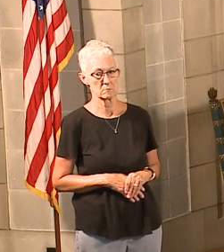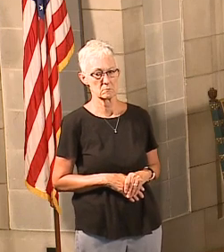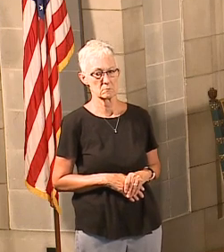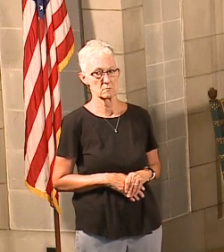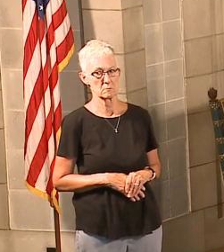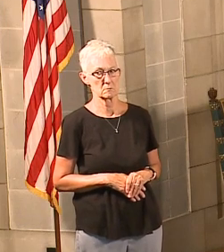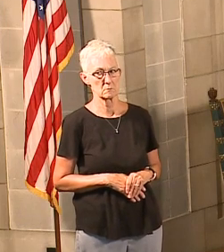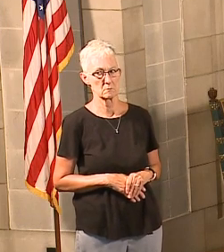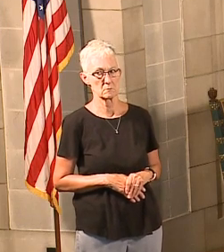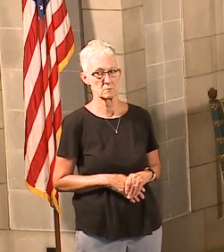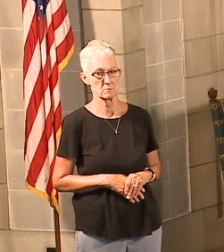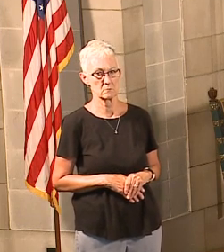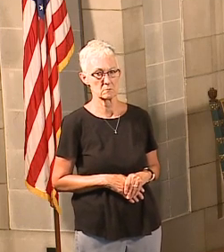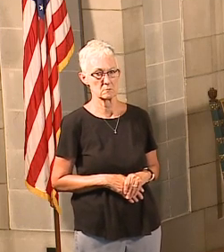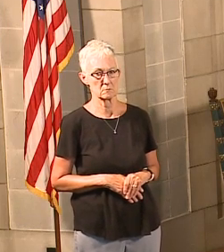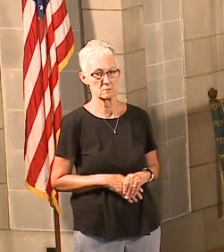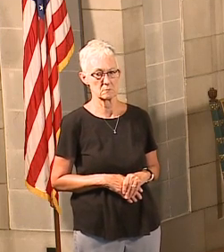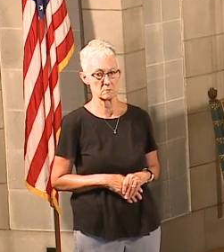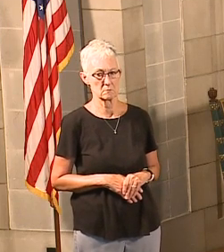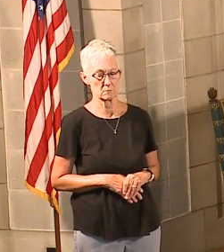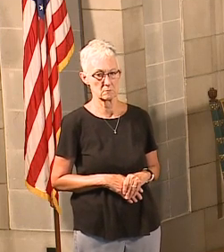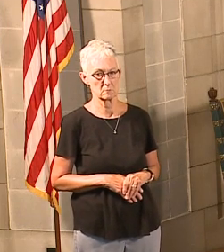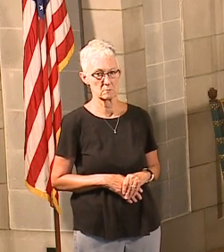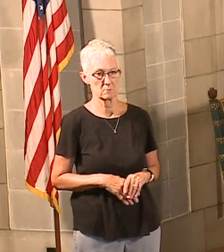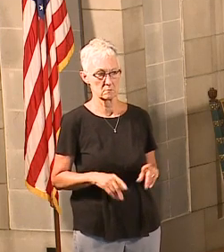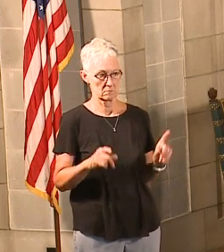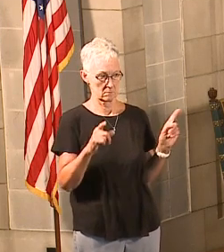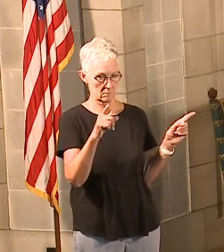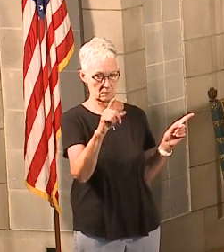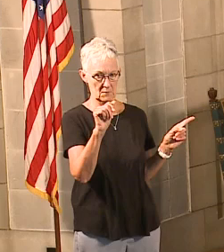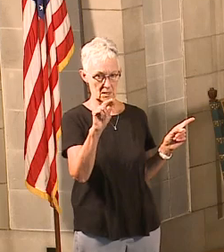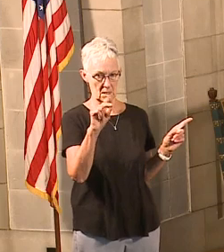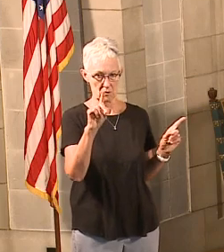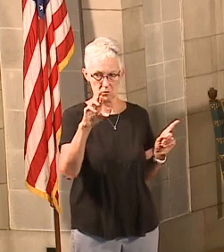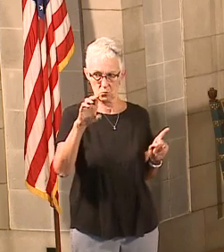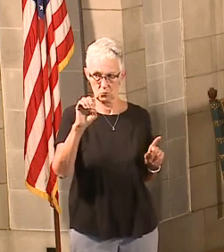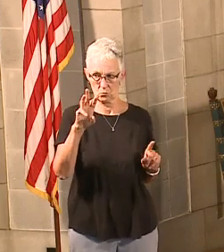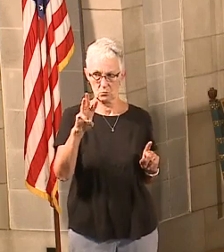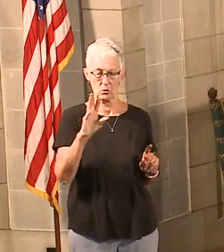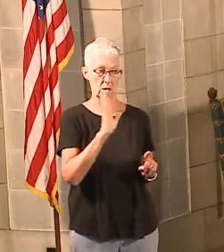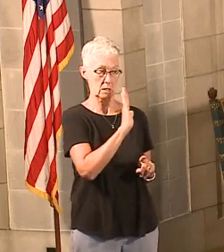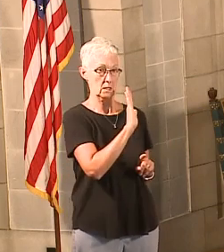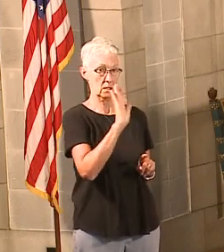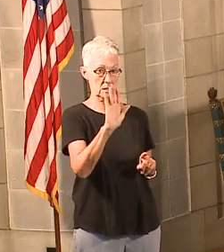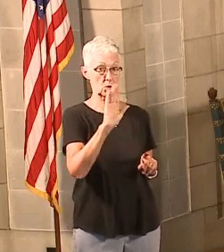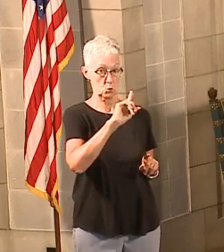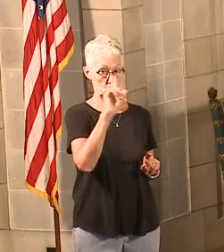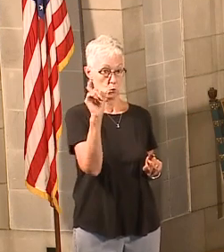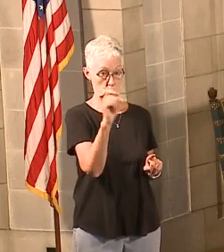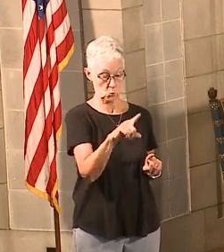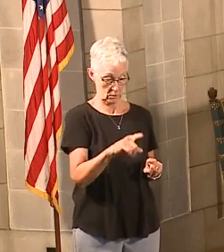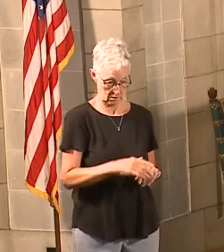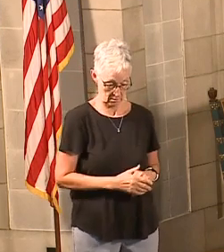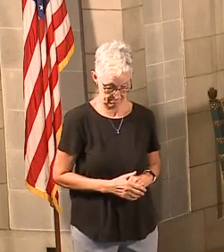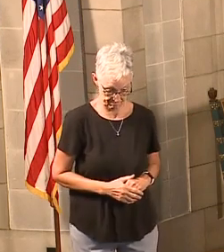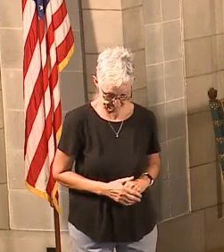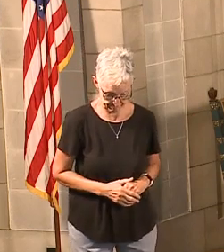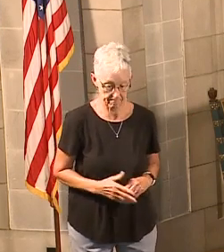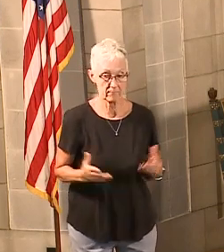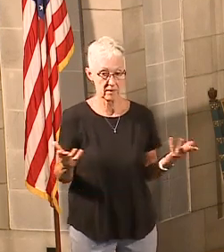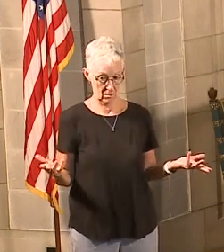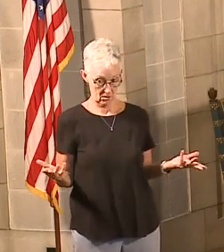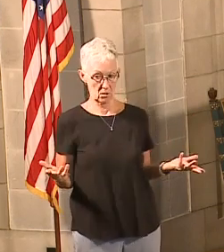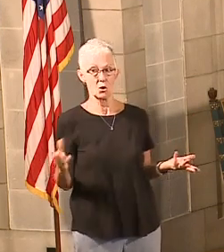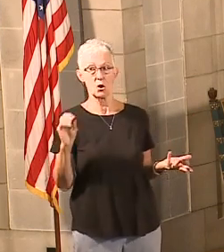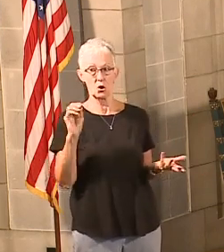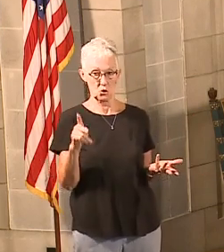you withhold? Is it all or nothing? So Andrew's question was, hey,